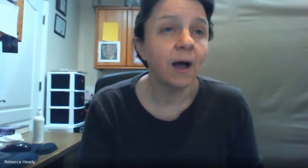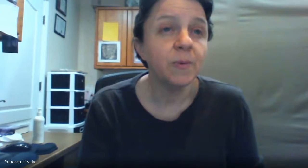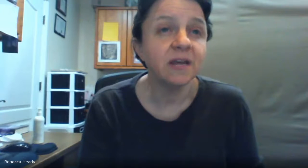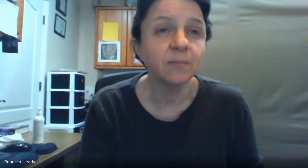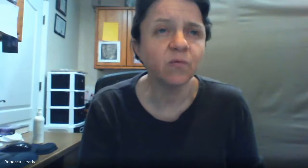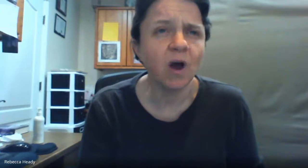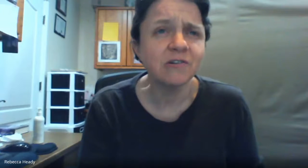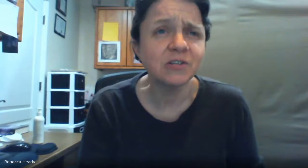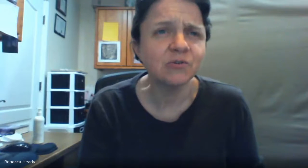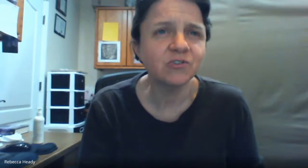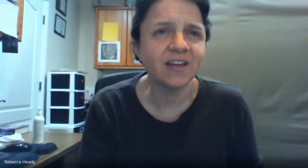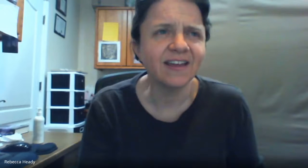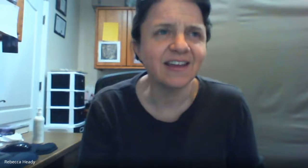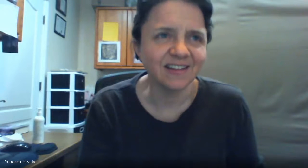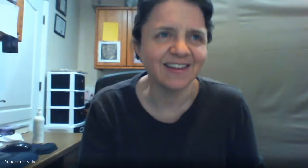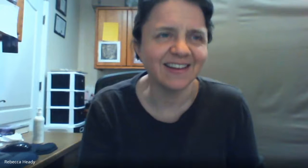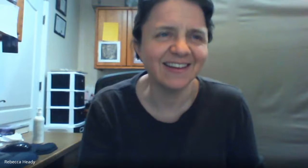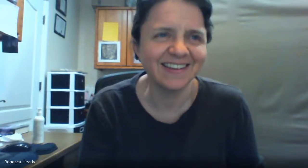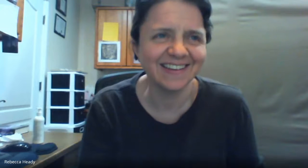how many cups of water do you drink daily?